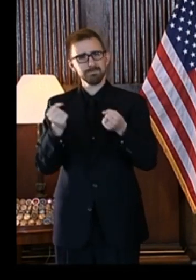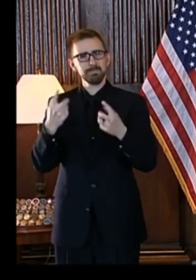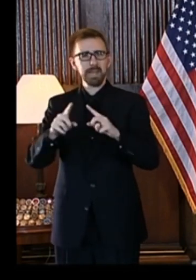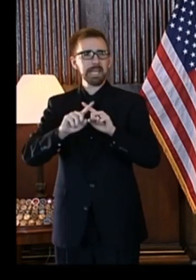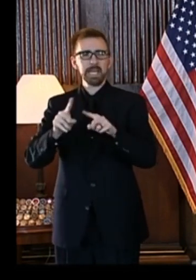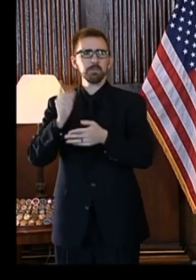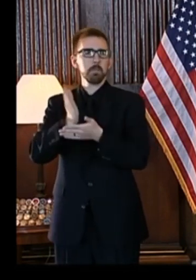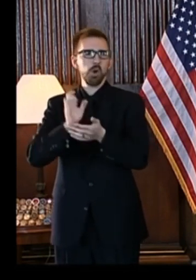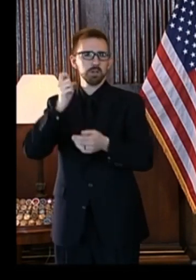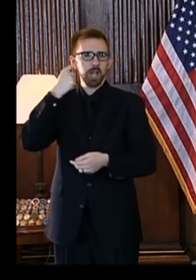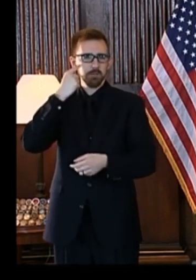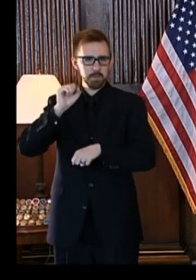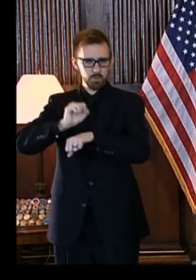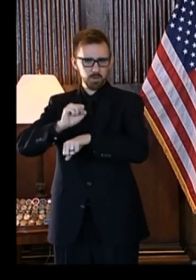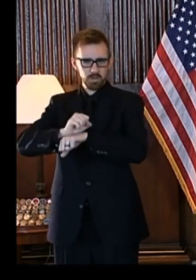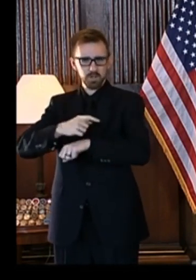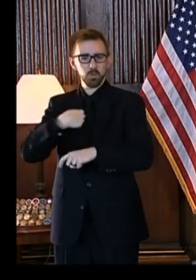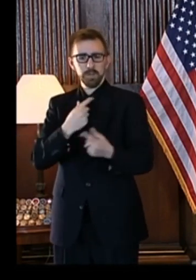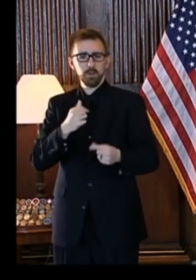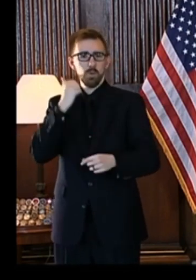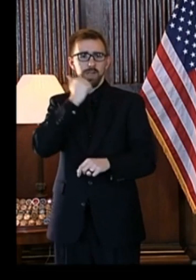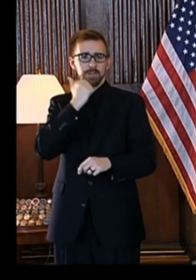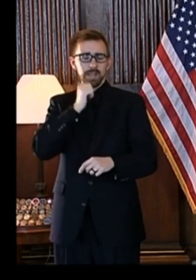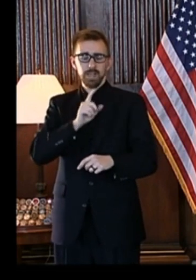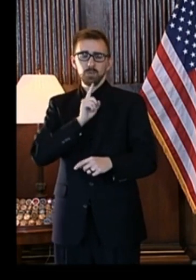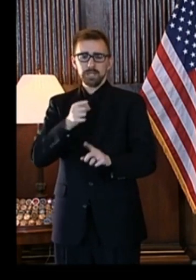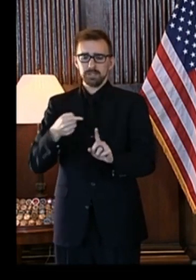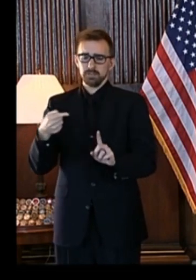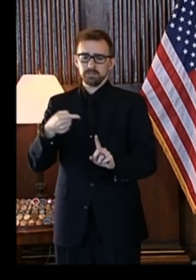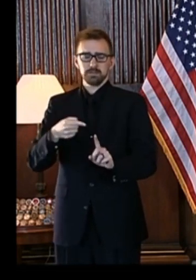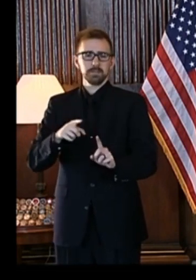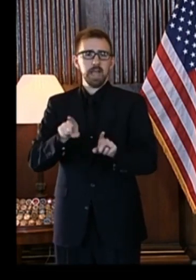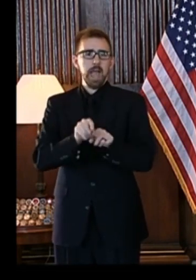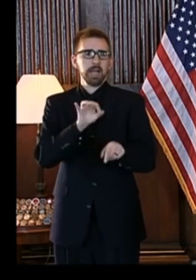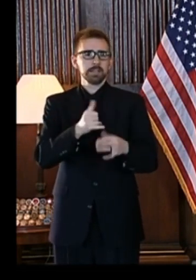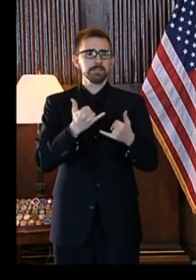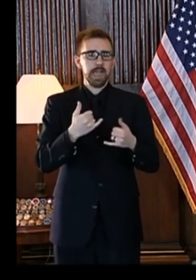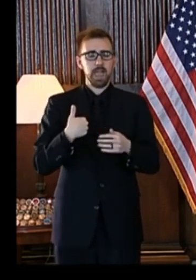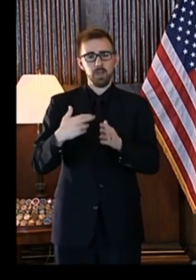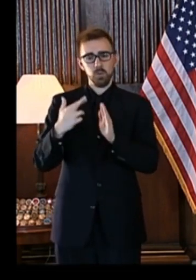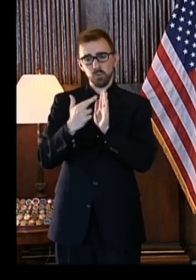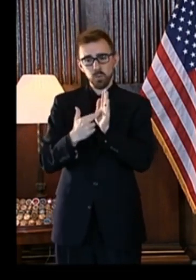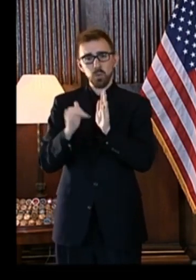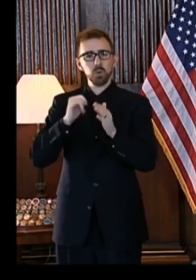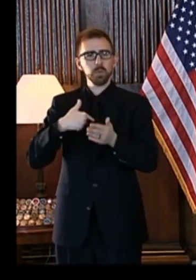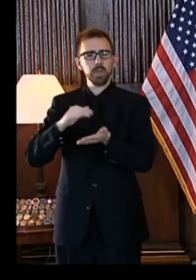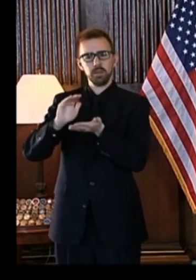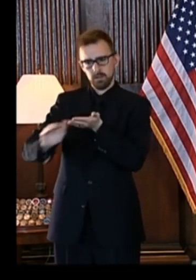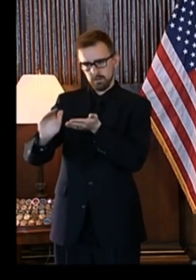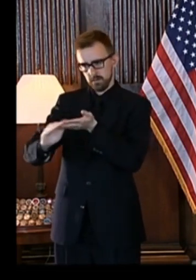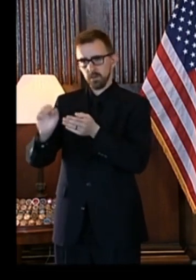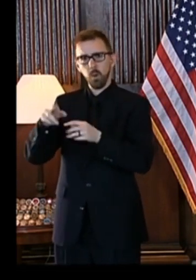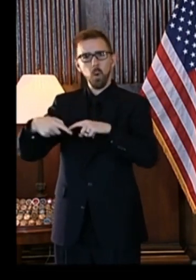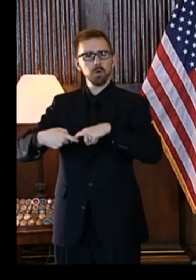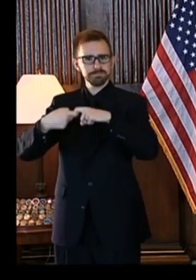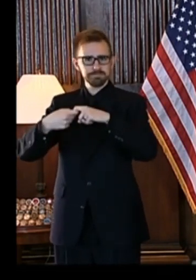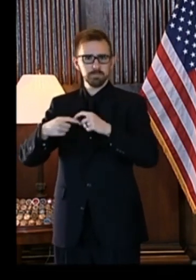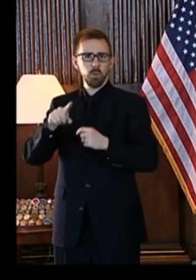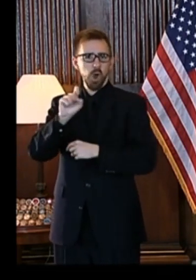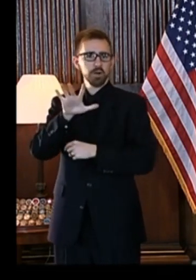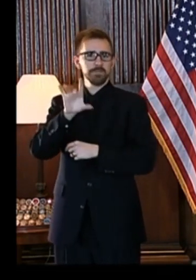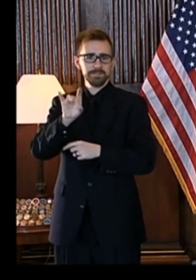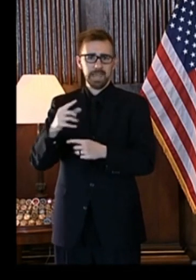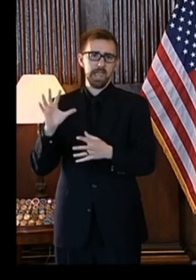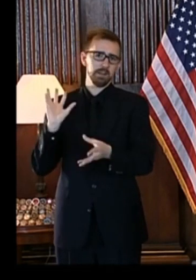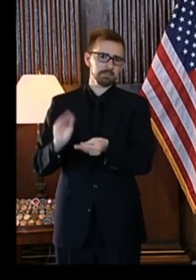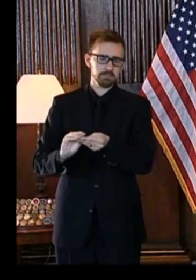aspects of government. What we're doing every day is basically, as of today, we've deregulated over 158 regulation, rules, and